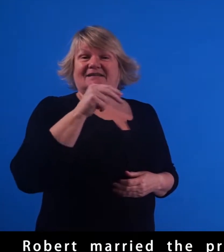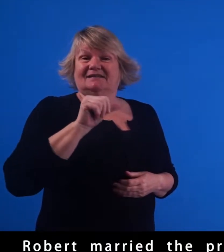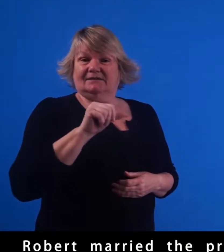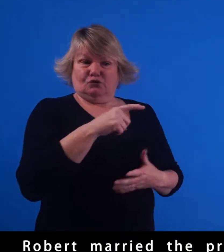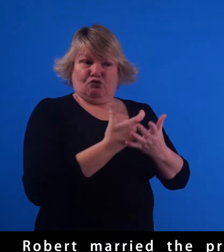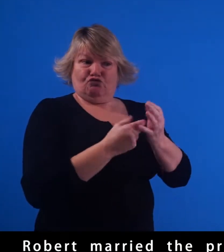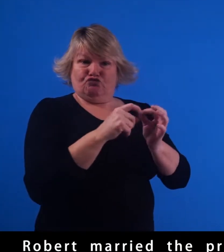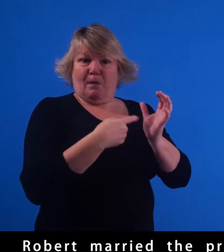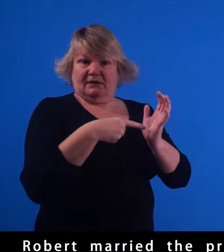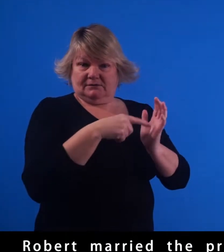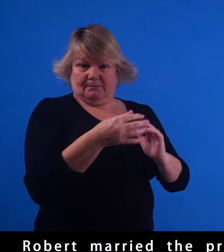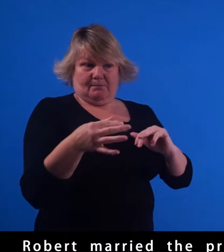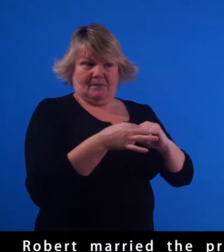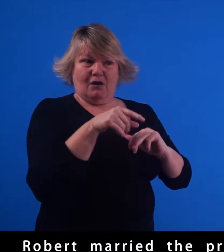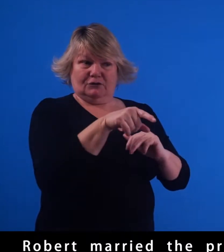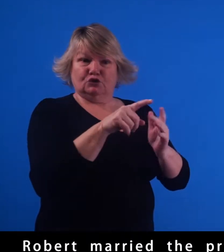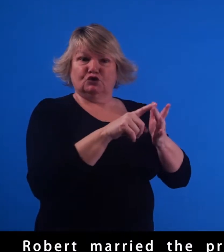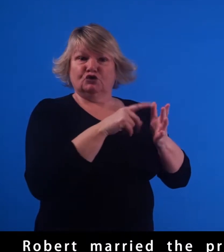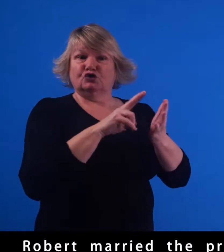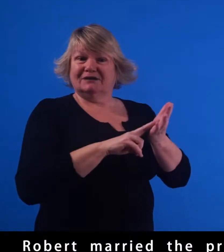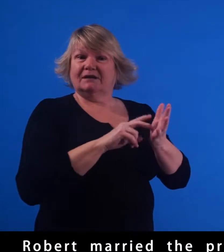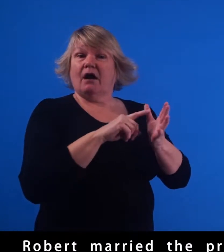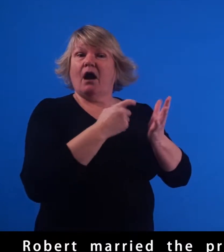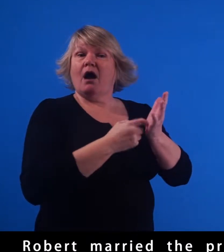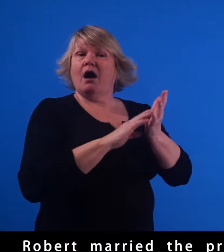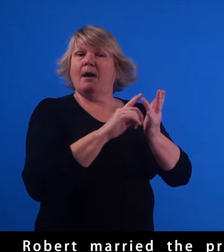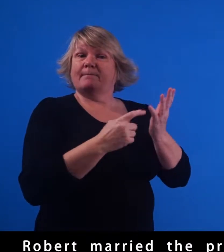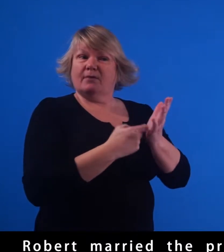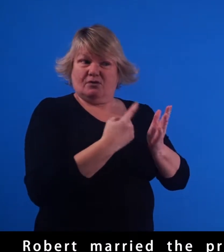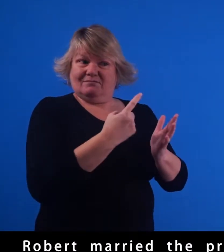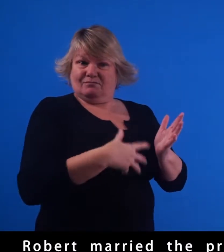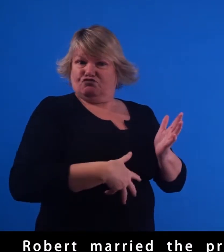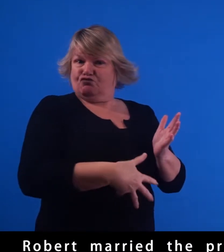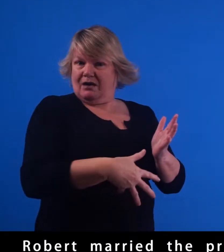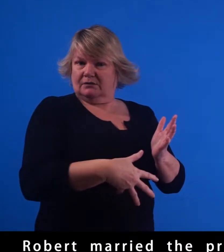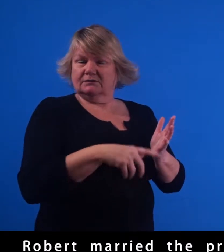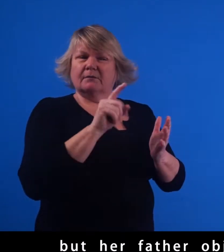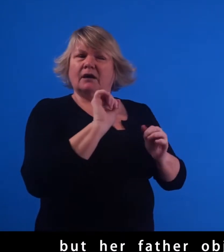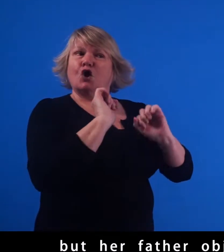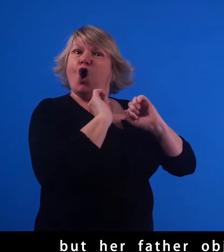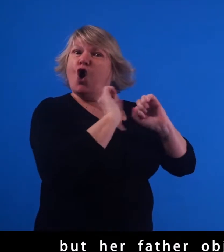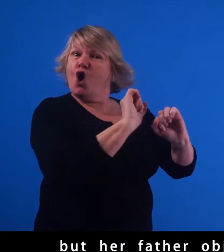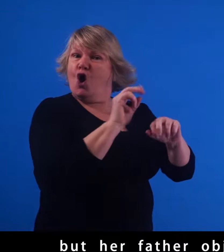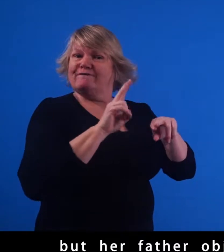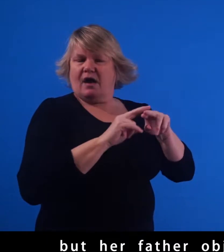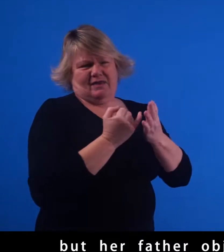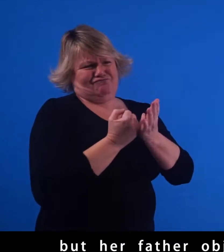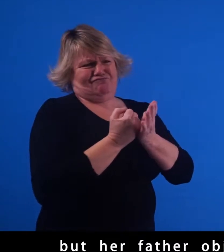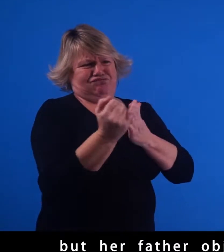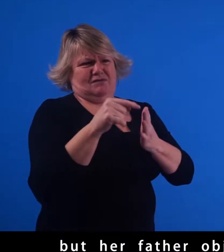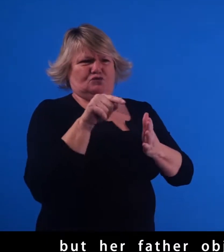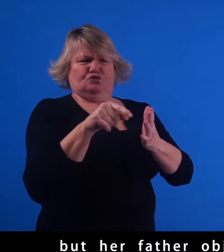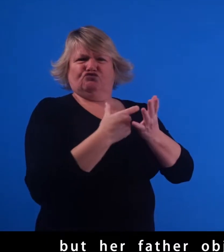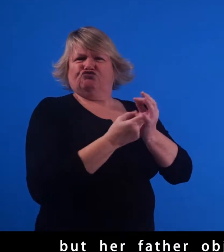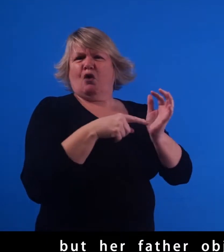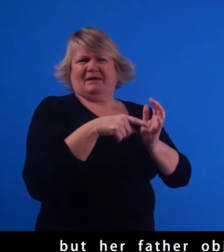Robert married the pregnant Jean Armour in 1786, but her father objected